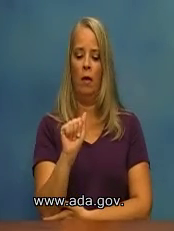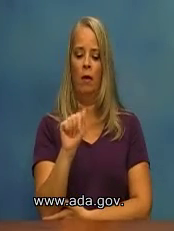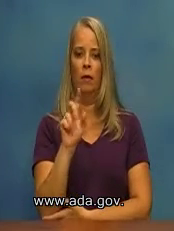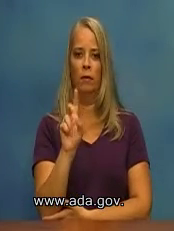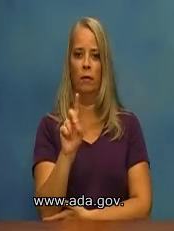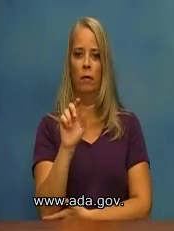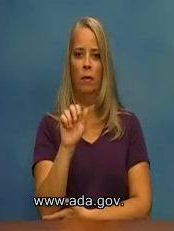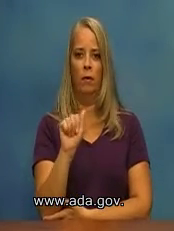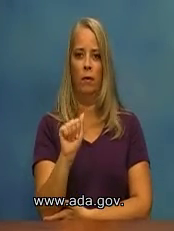.gov.